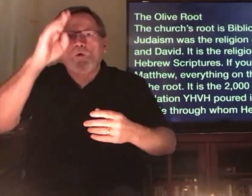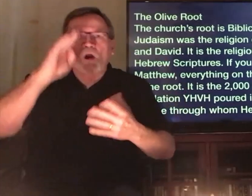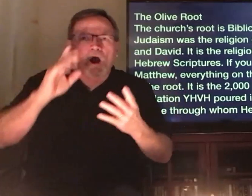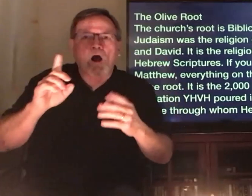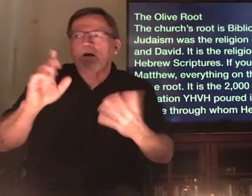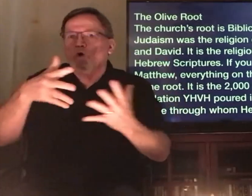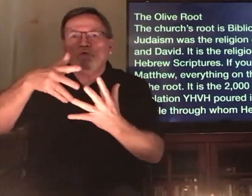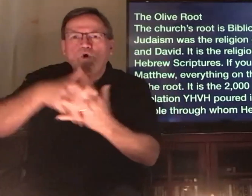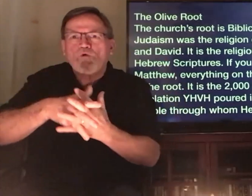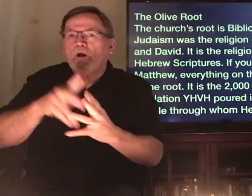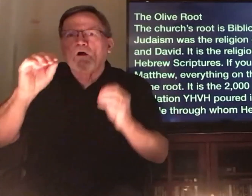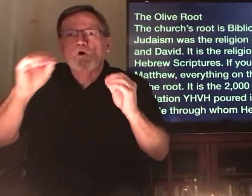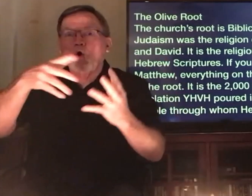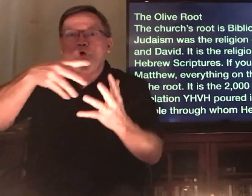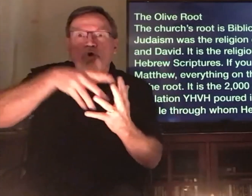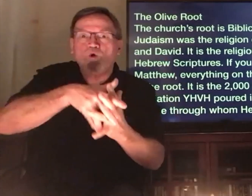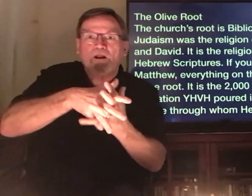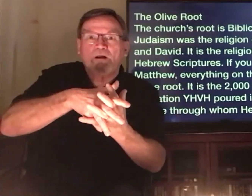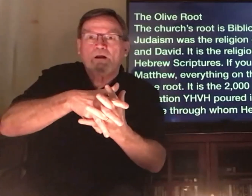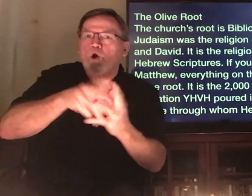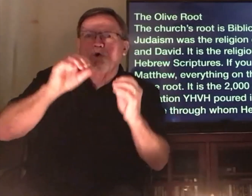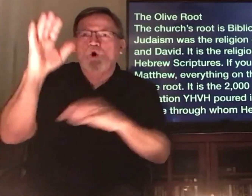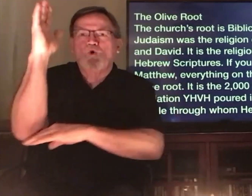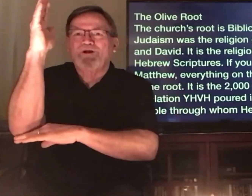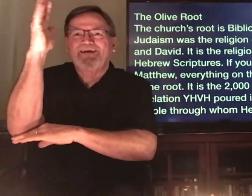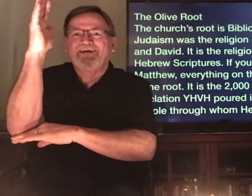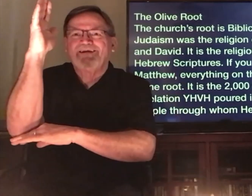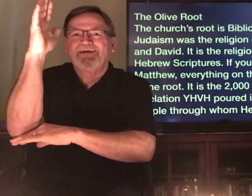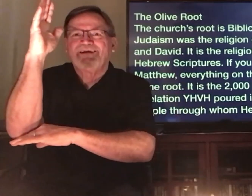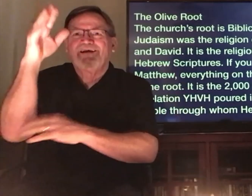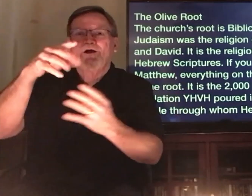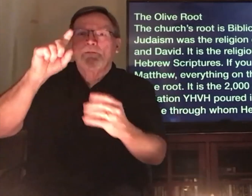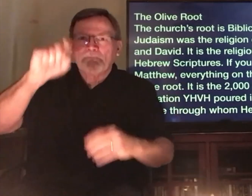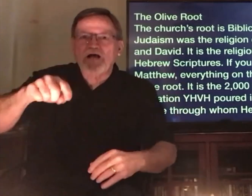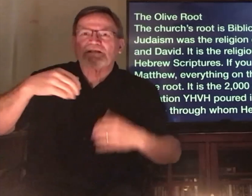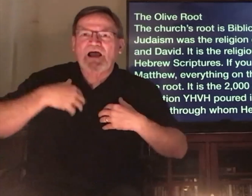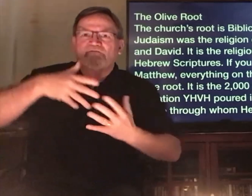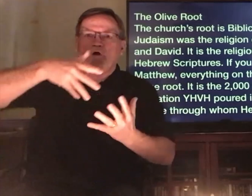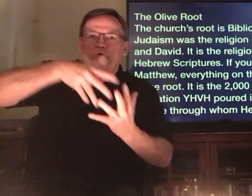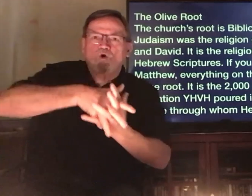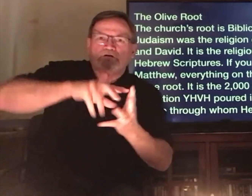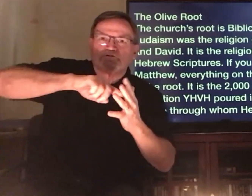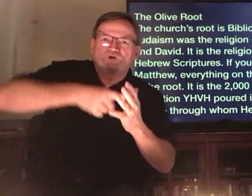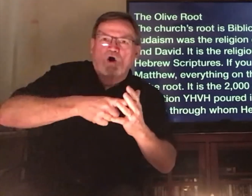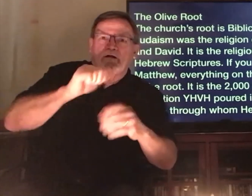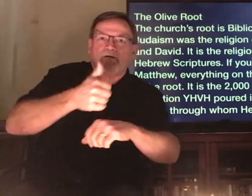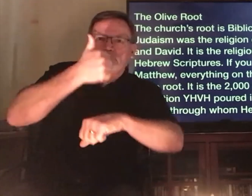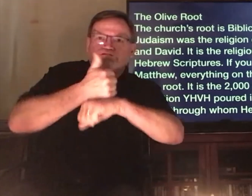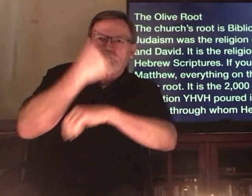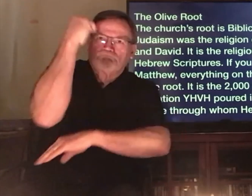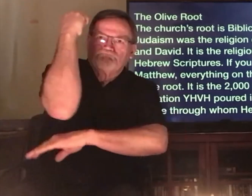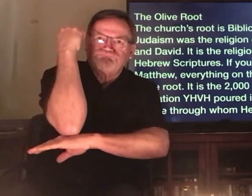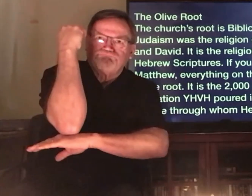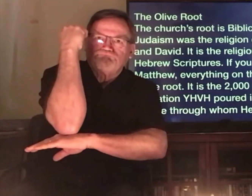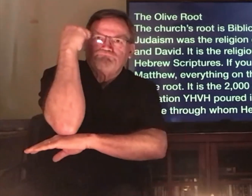Judaism, religion of Abraham, Moses, and David.